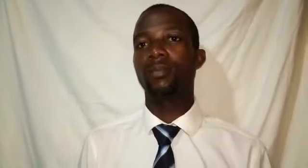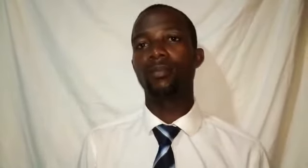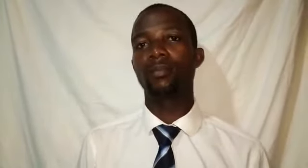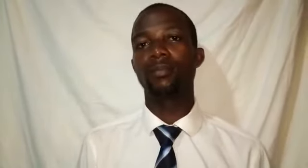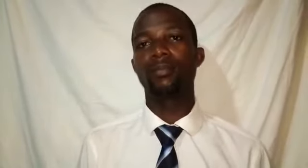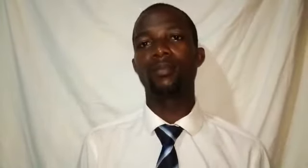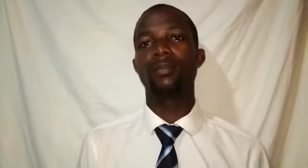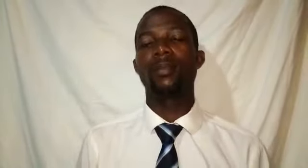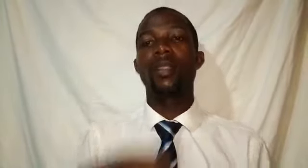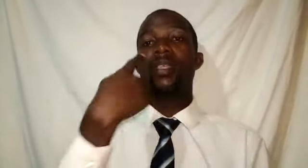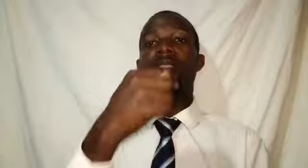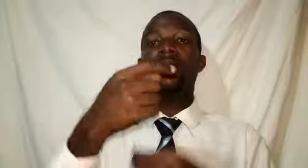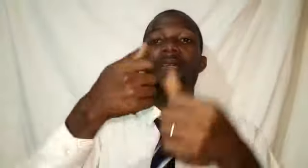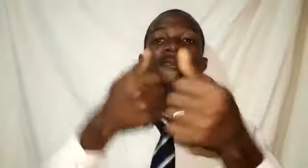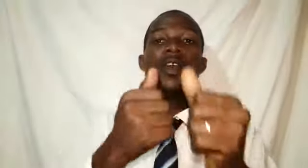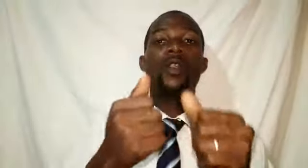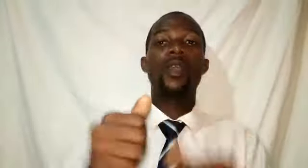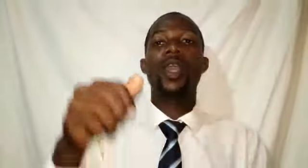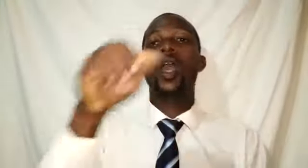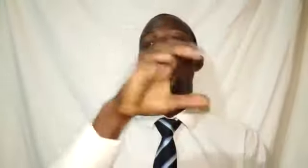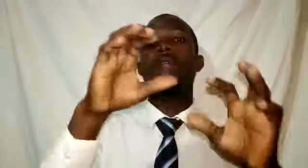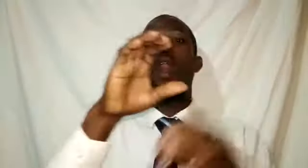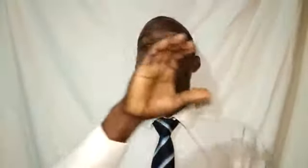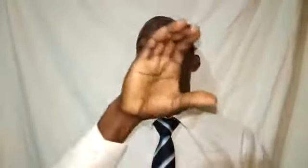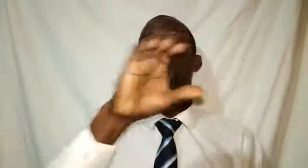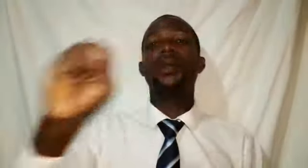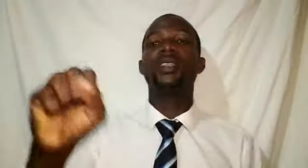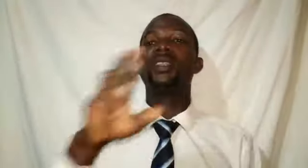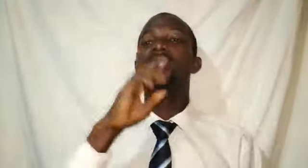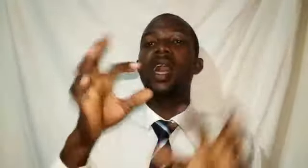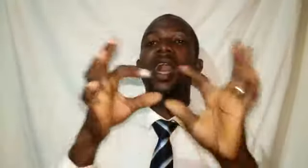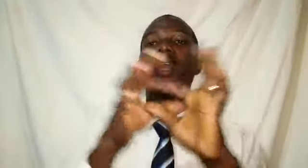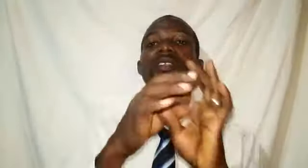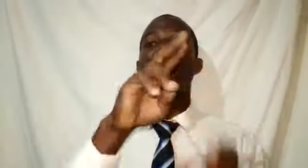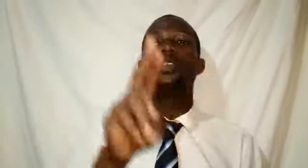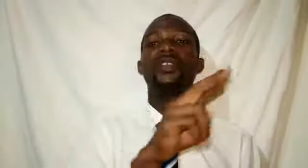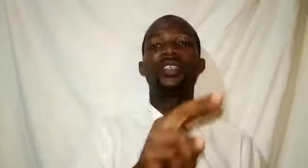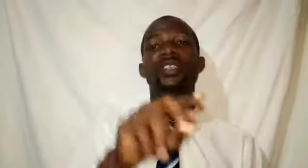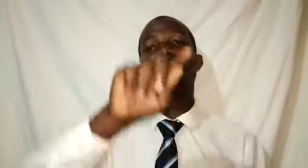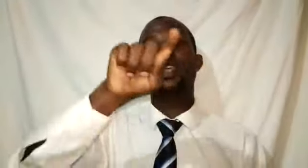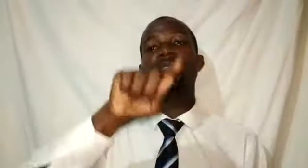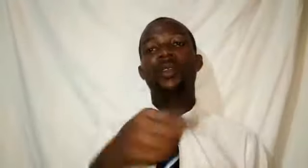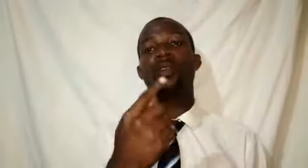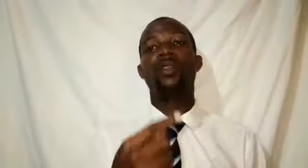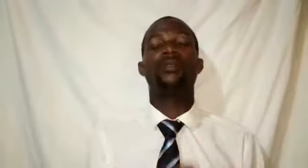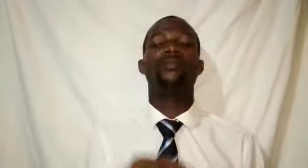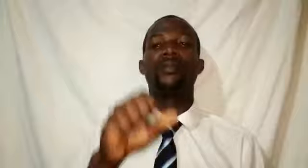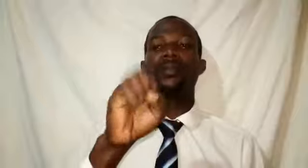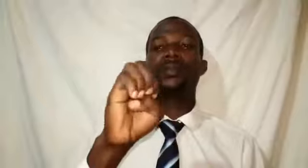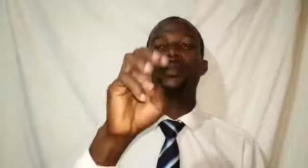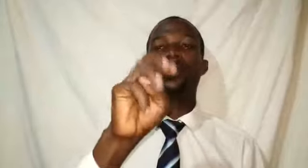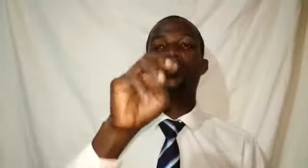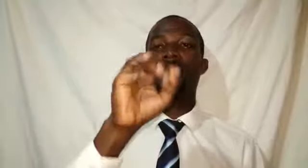The following compound sentences are joined using the semicolon. Notice the